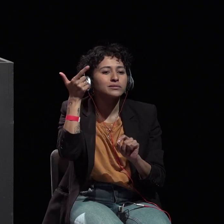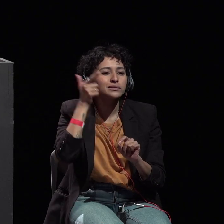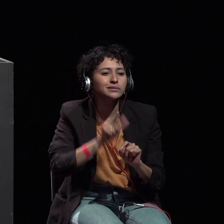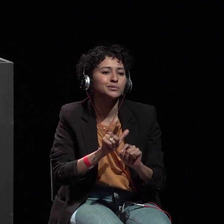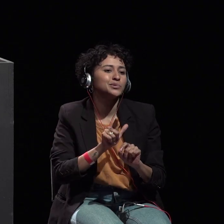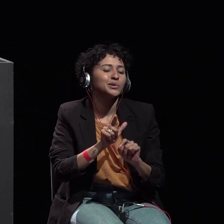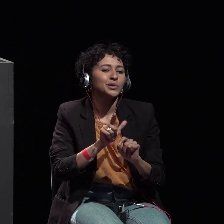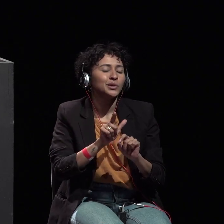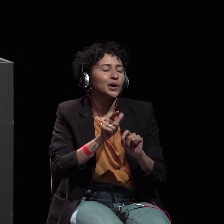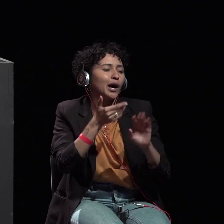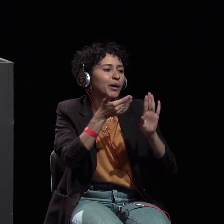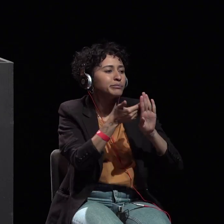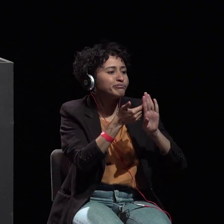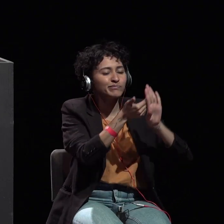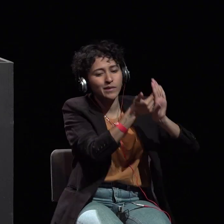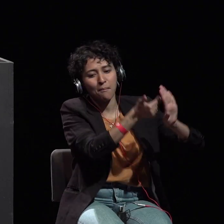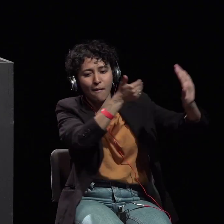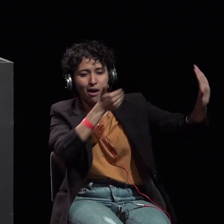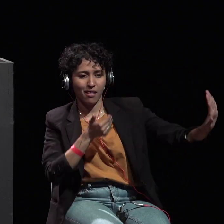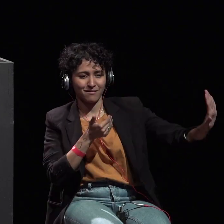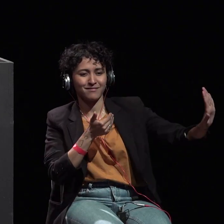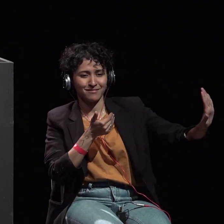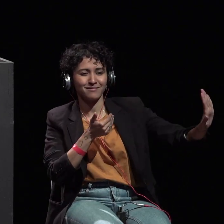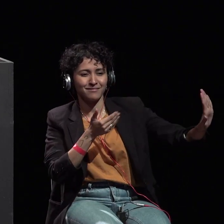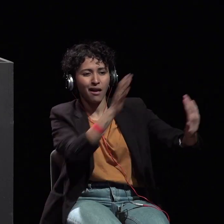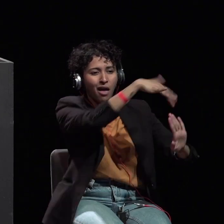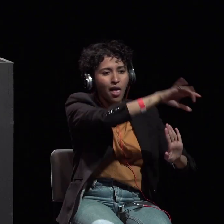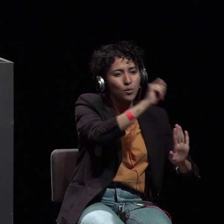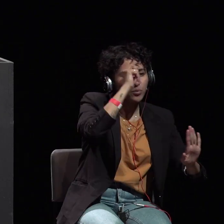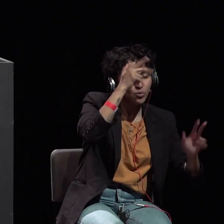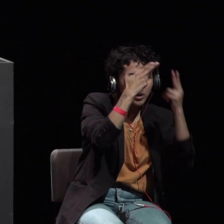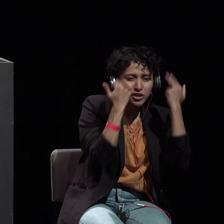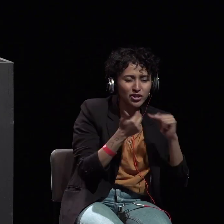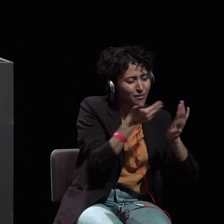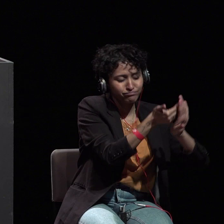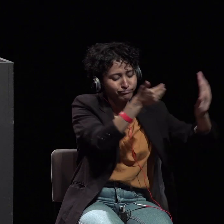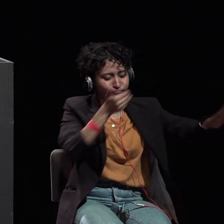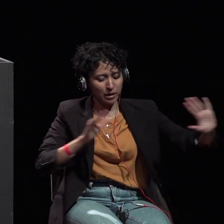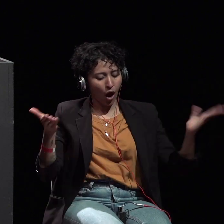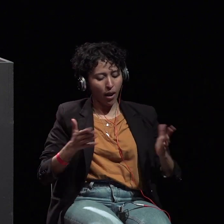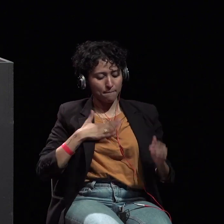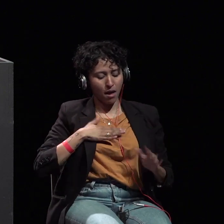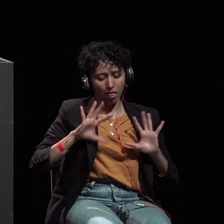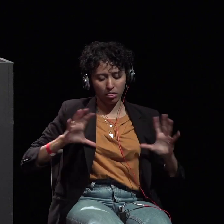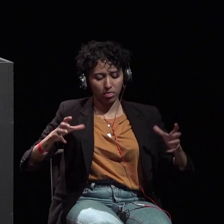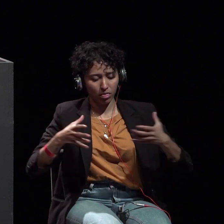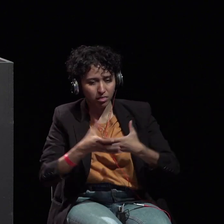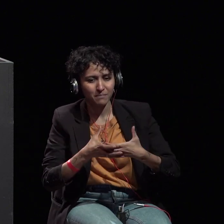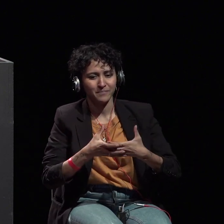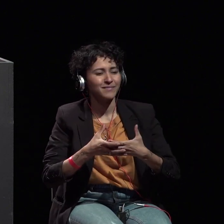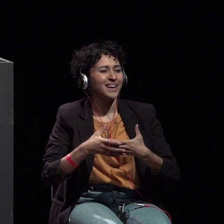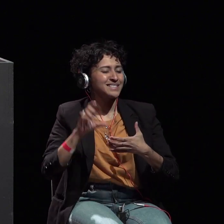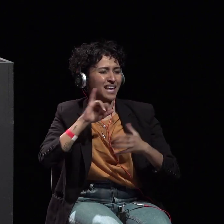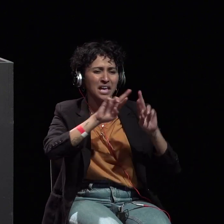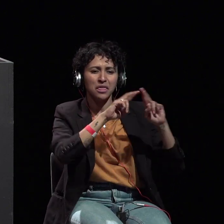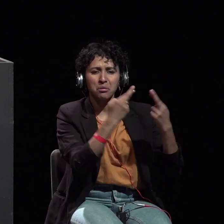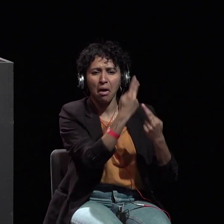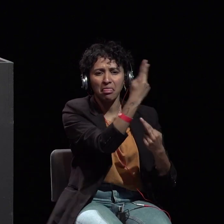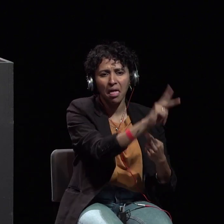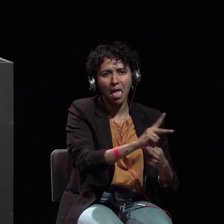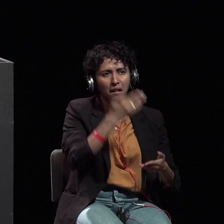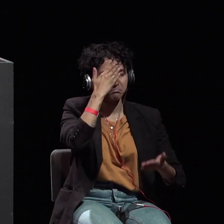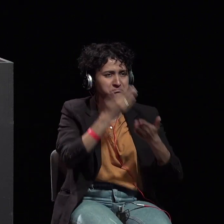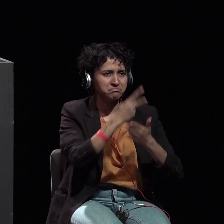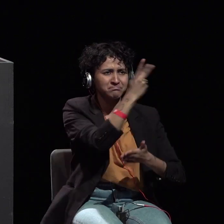nations, museumification, where the belongings become the property of the institution and are cataloged according to its own vocabulary,